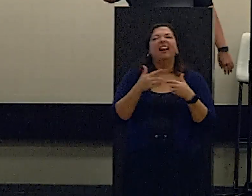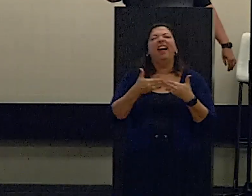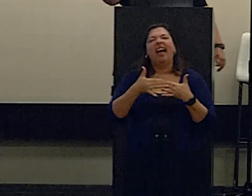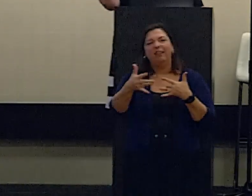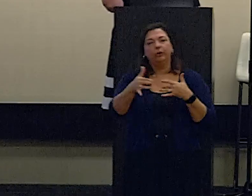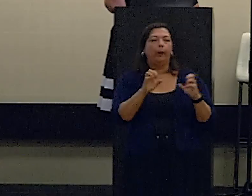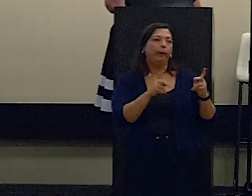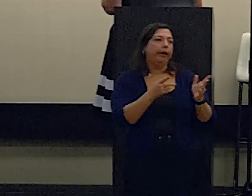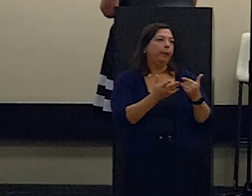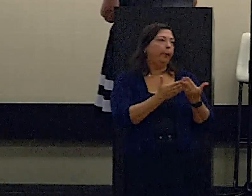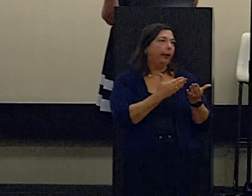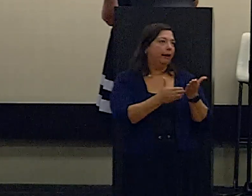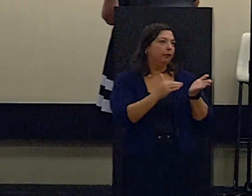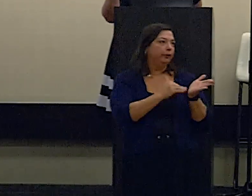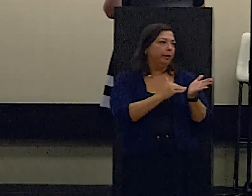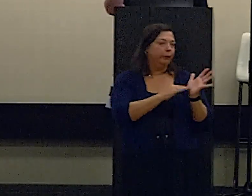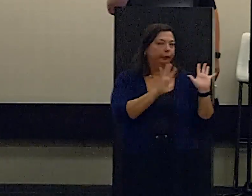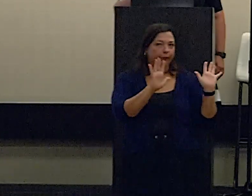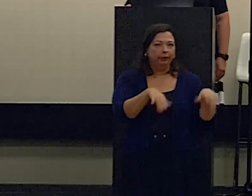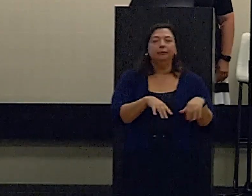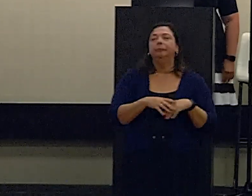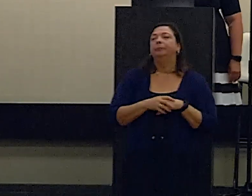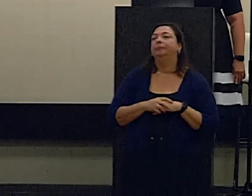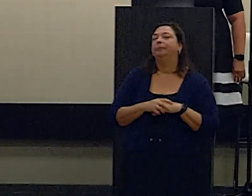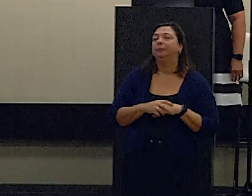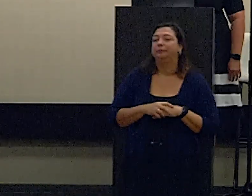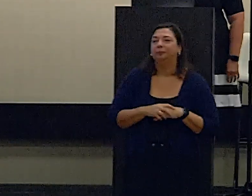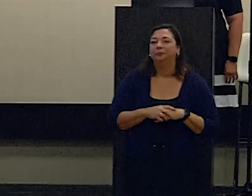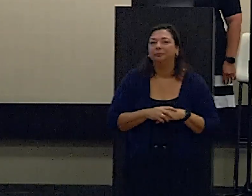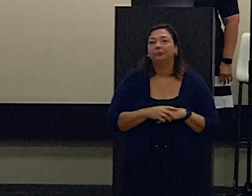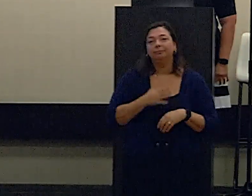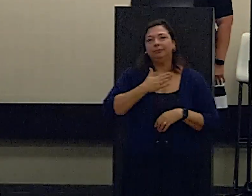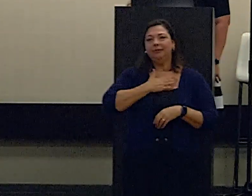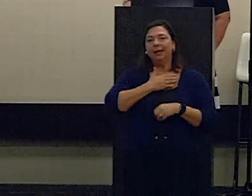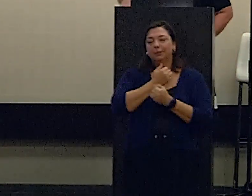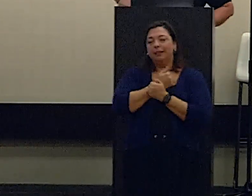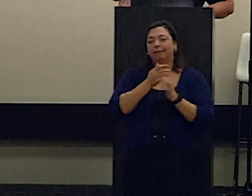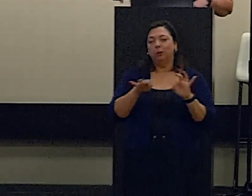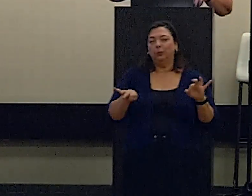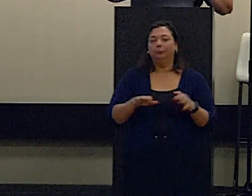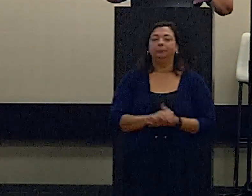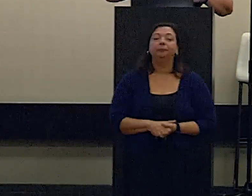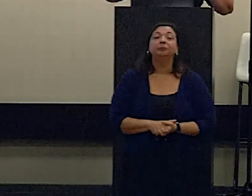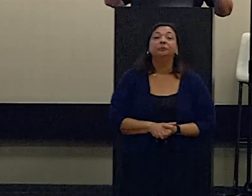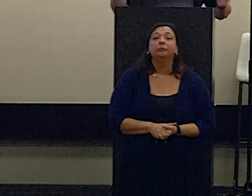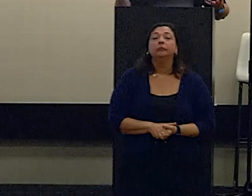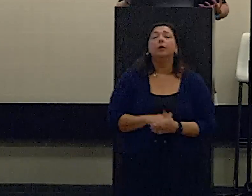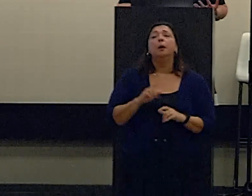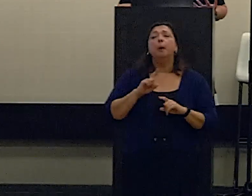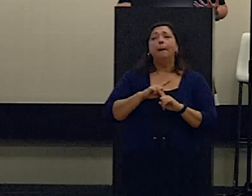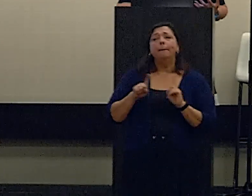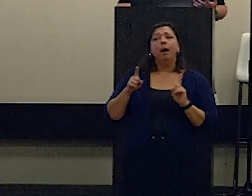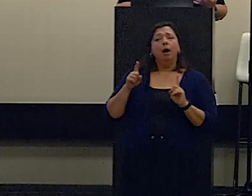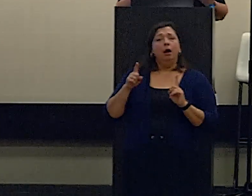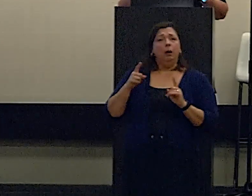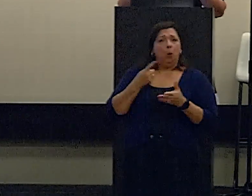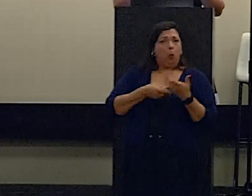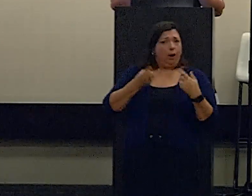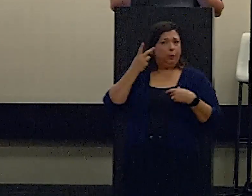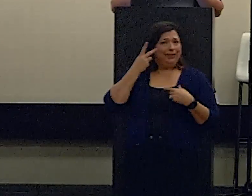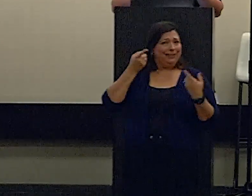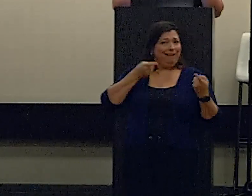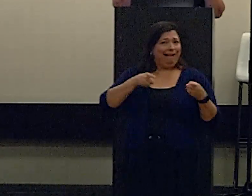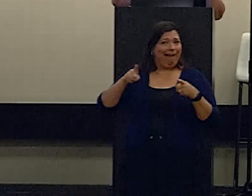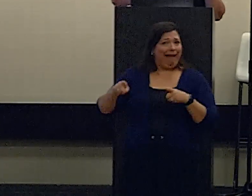yeah, okay, whatever, Dr. J. So what I need you to do is, I'm like, okay. But that's my love language. But what are we seeing happening, both